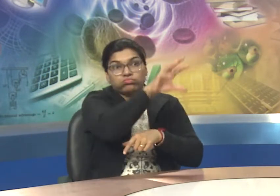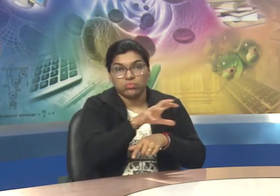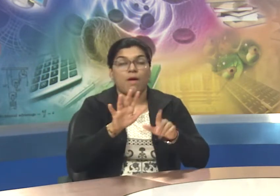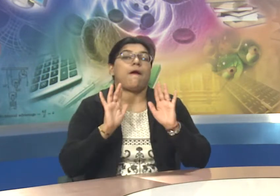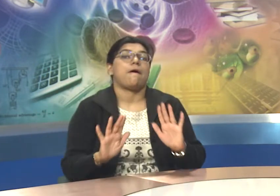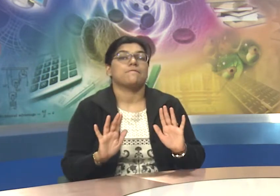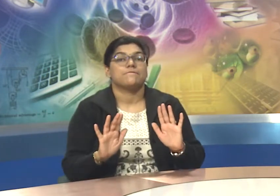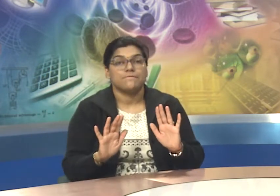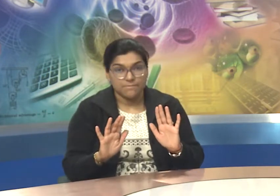in